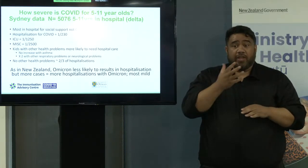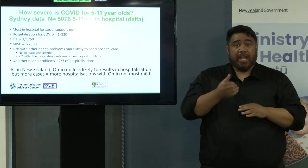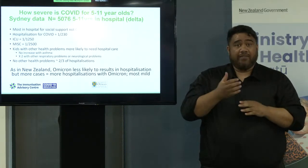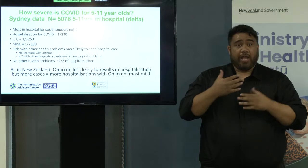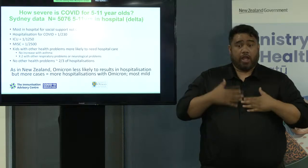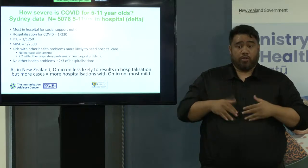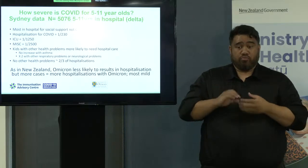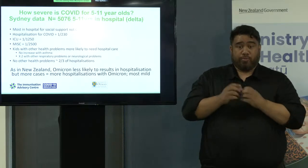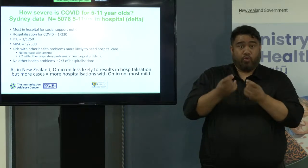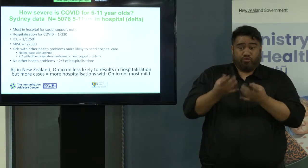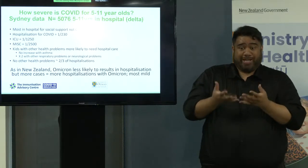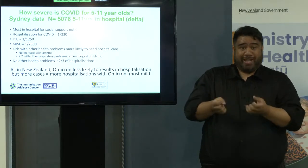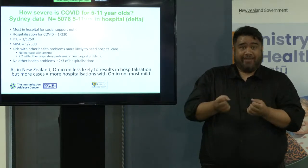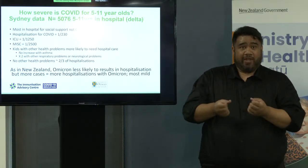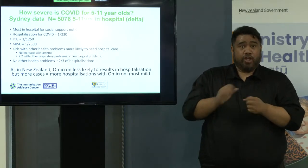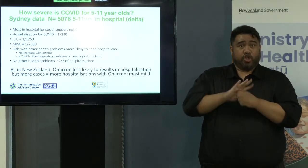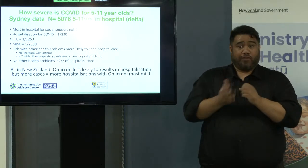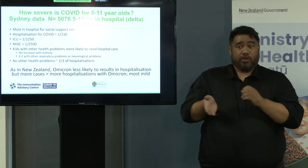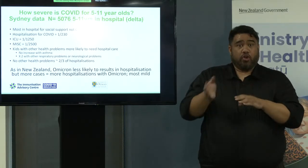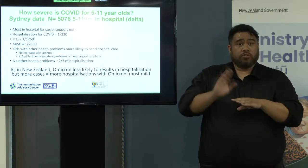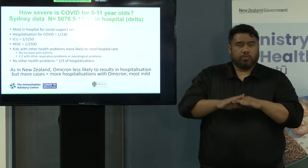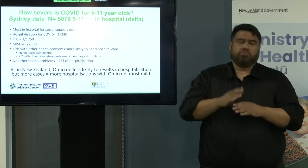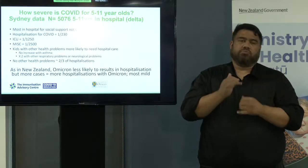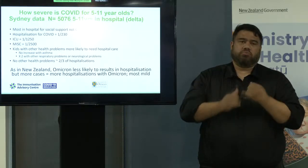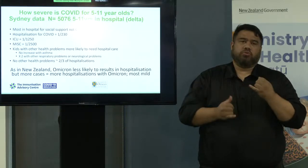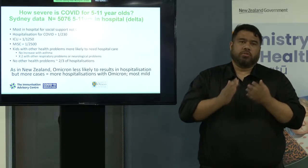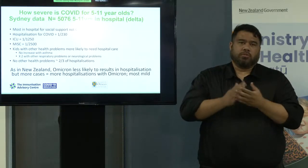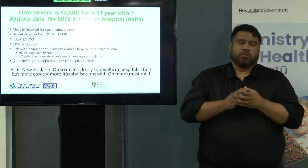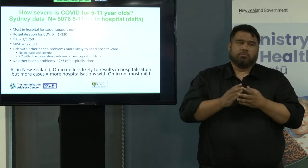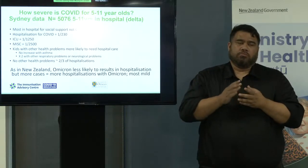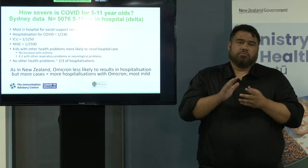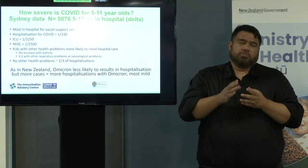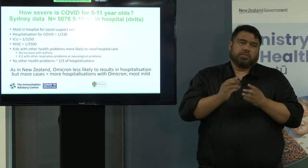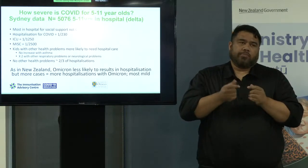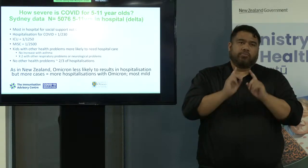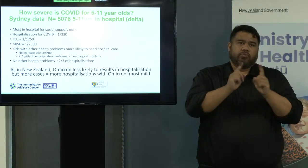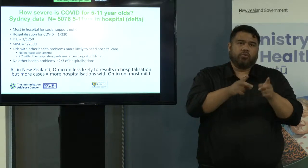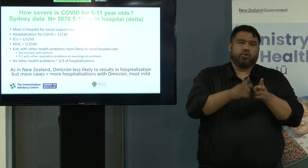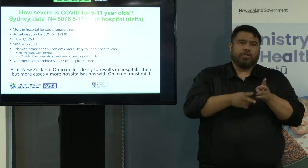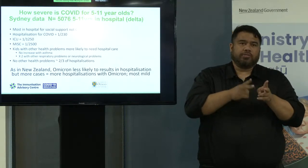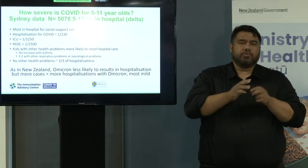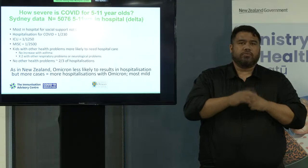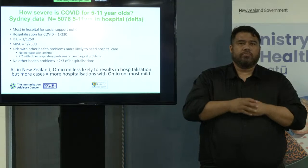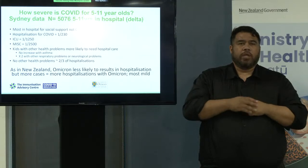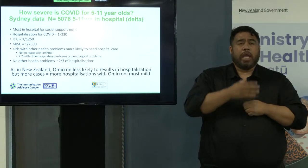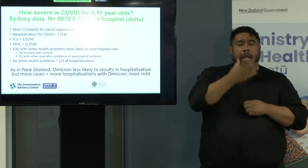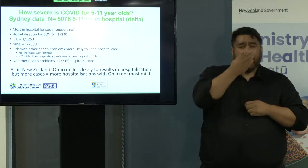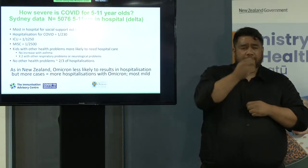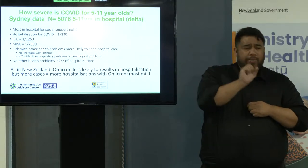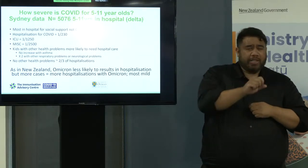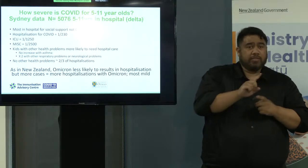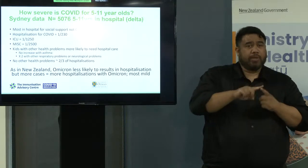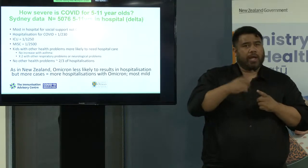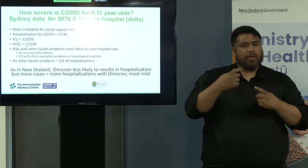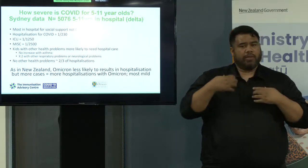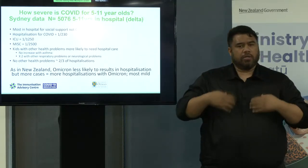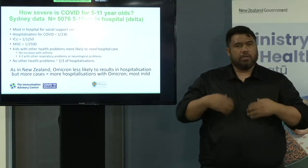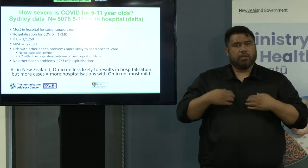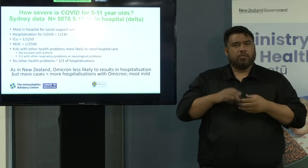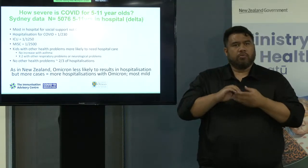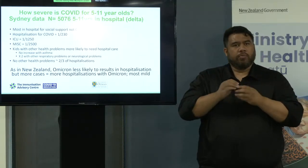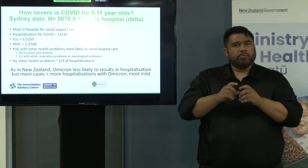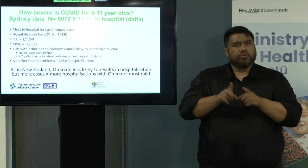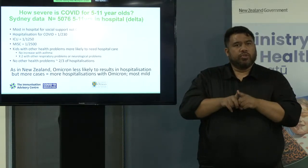need hospital care. Importantly, they didn't find any increase in kids with asthma, but kids who had other respiratory problems, which, as we